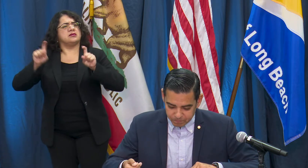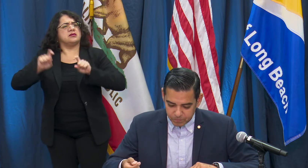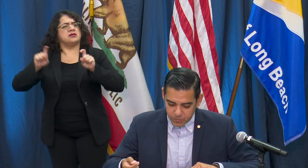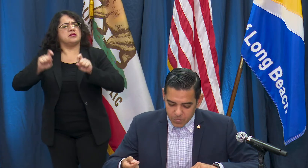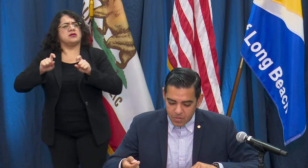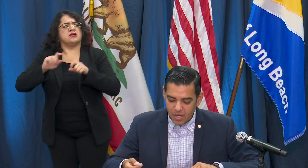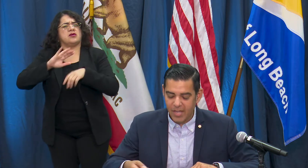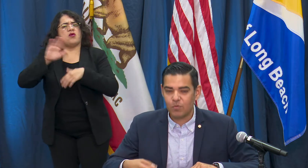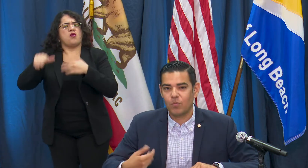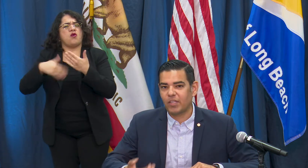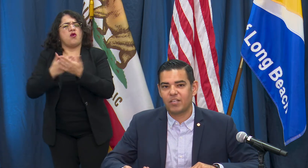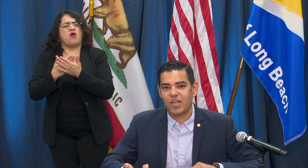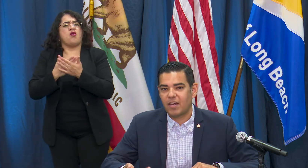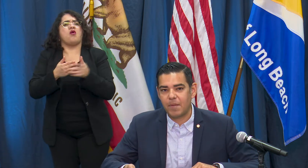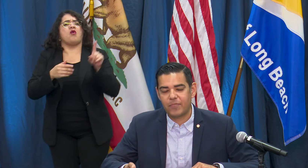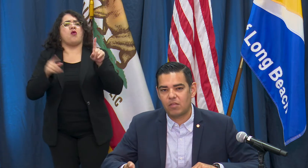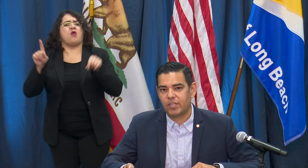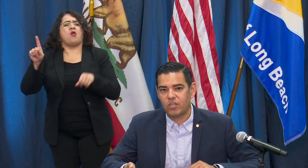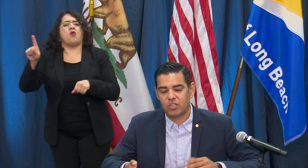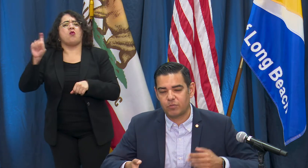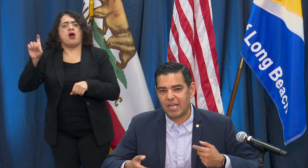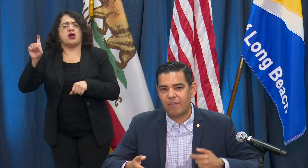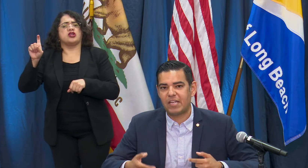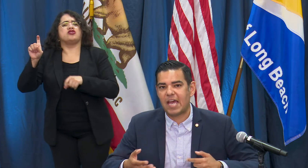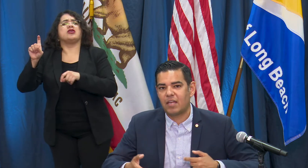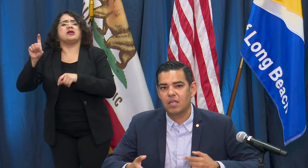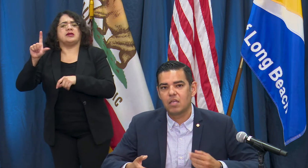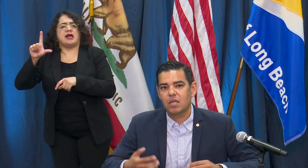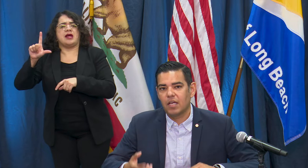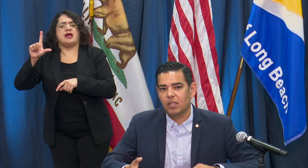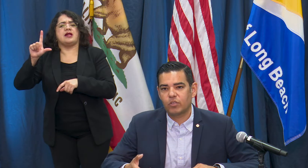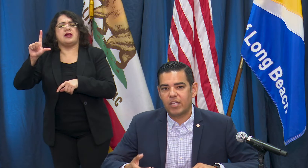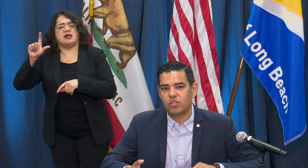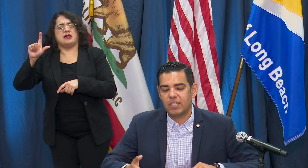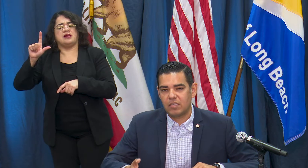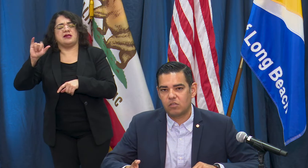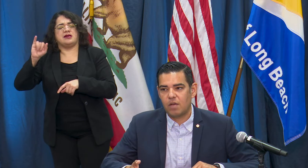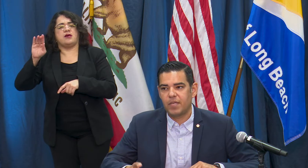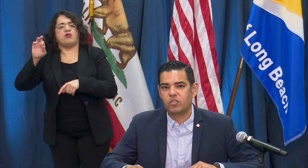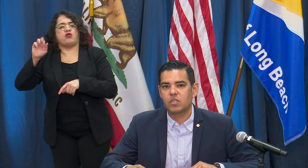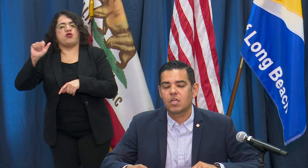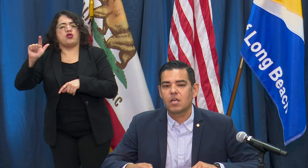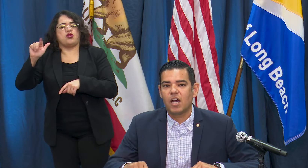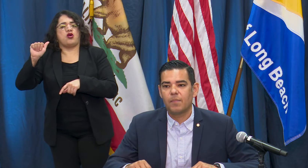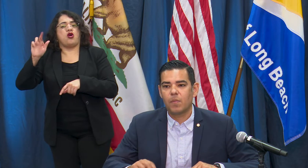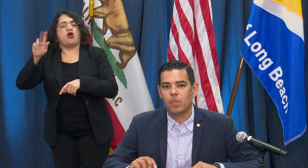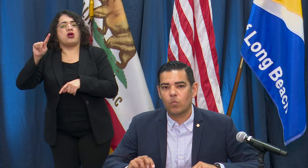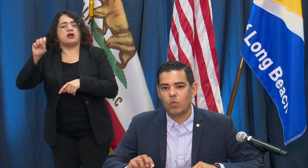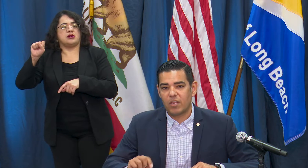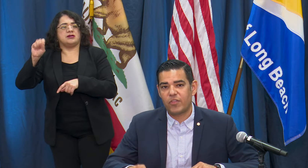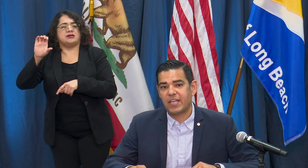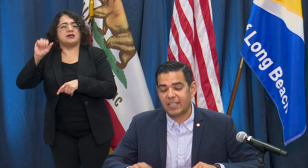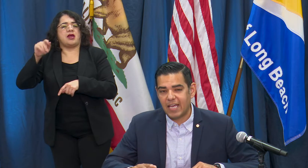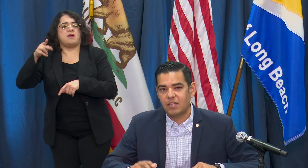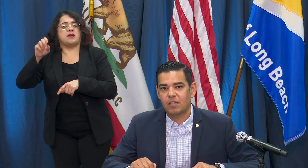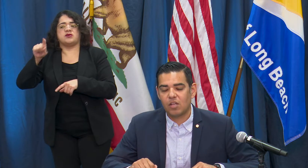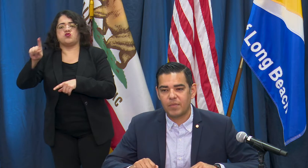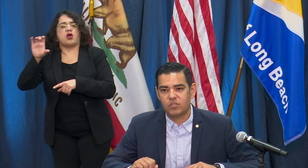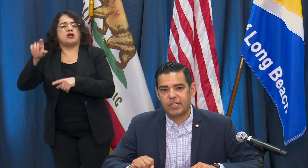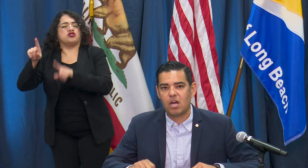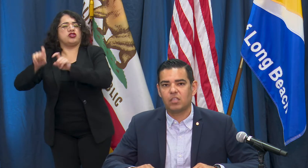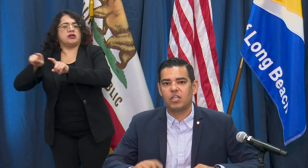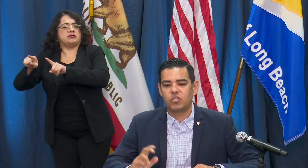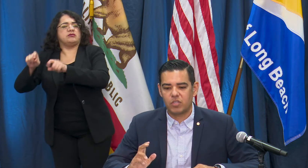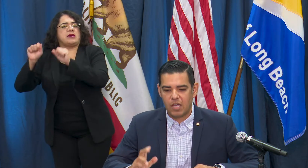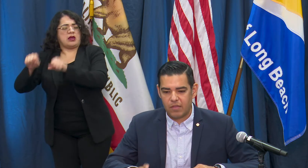location. And we're really excited about that location because we haven't had a location in East Long Beach. We want to thank, again, Long